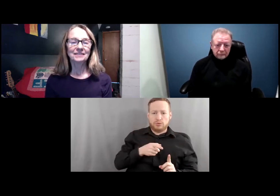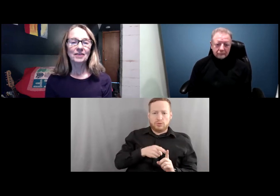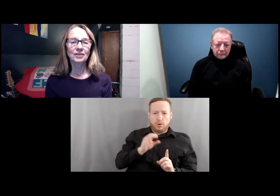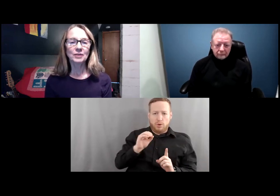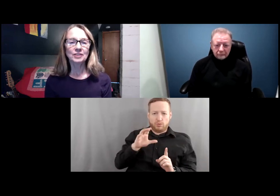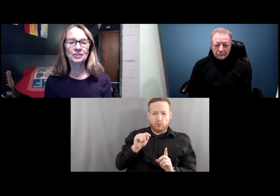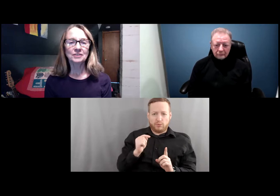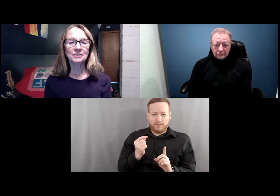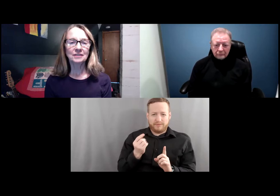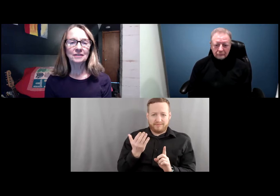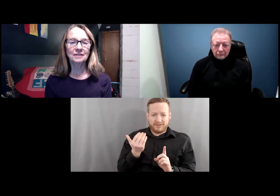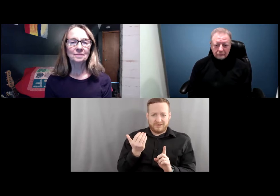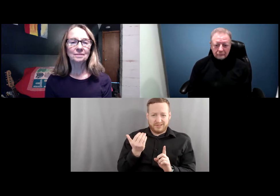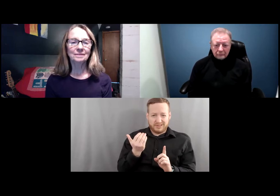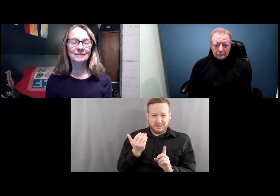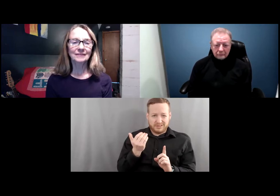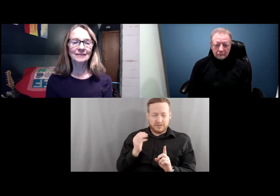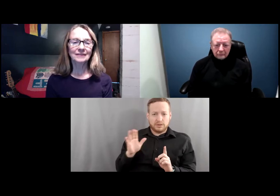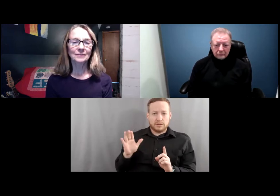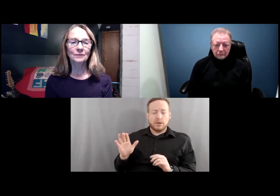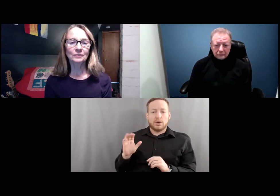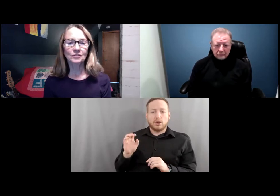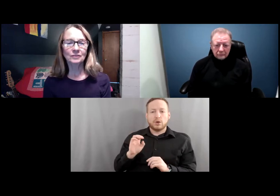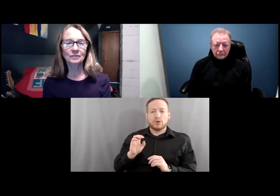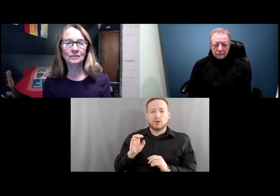The evaluation